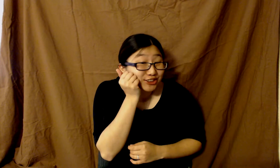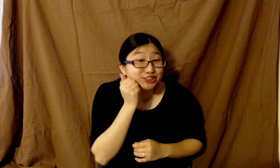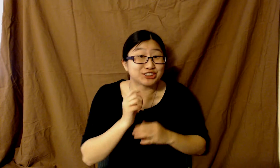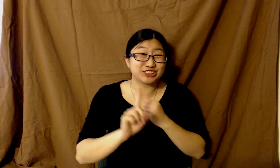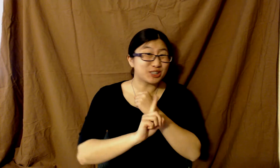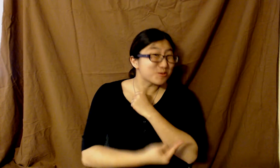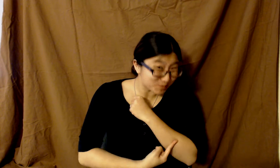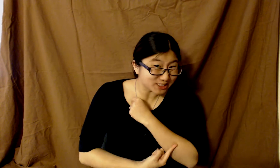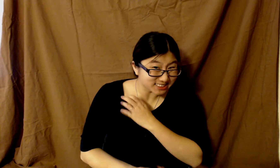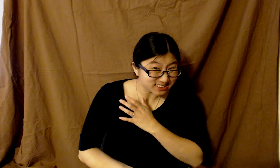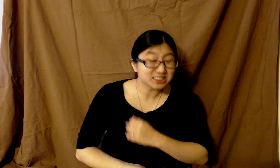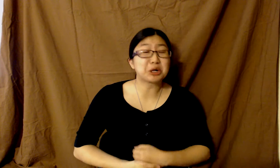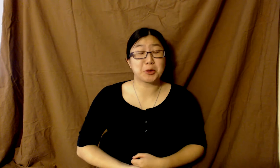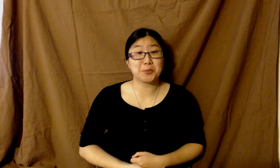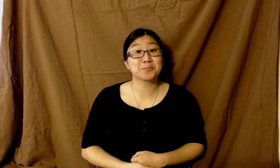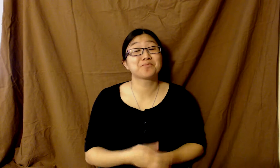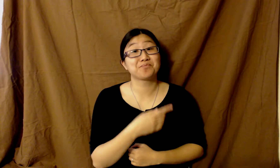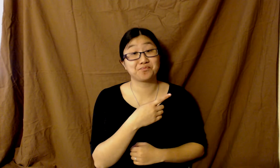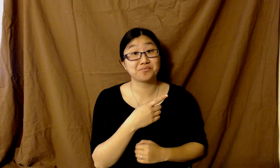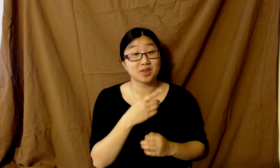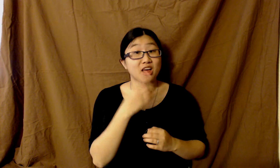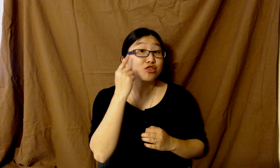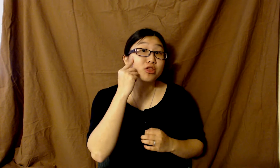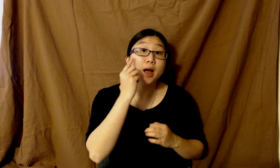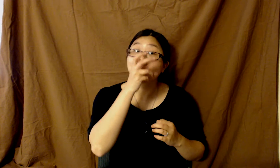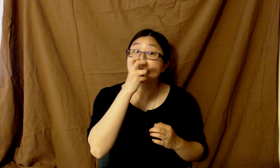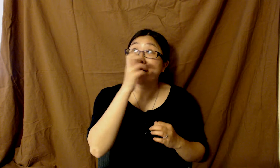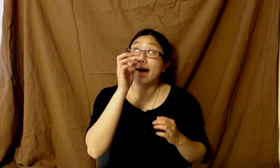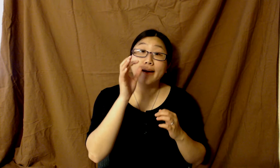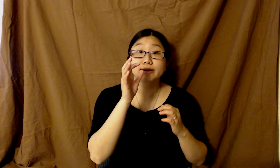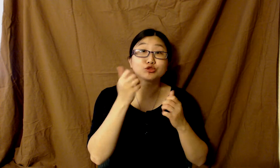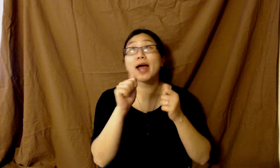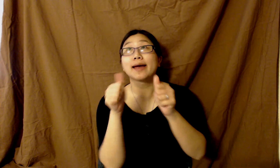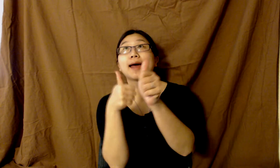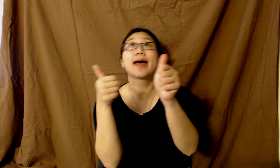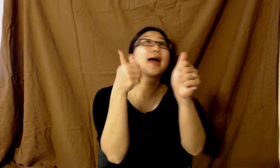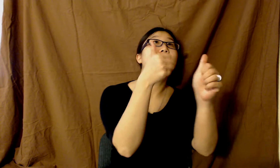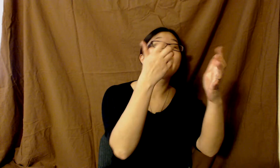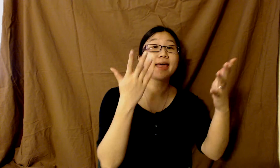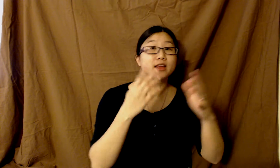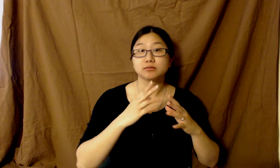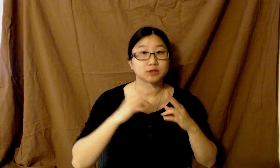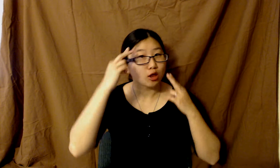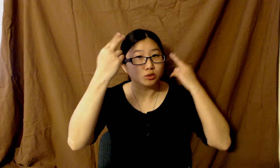from hallucinations, he was diagnosed with a canine compulsive disorder, and that's really just the tip of the